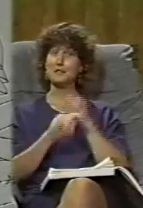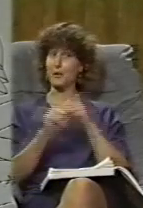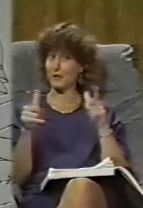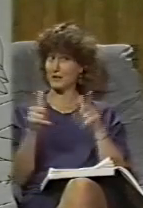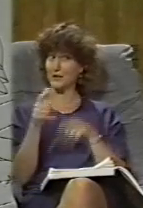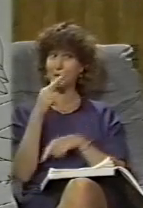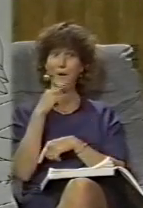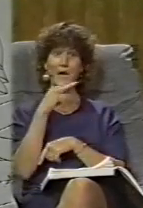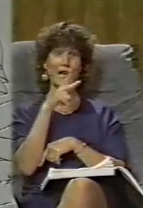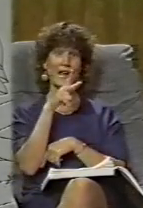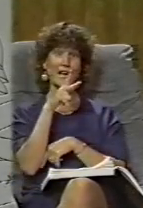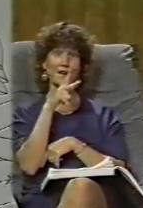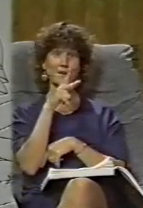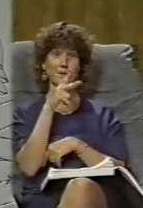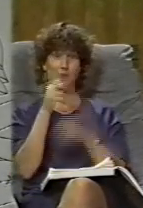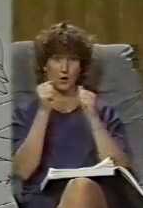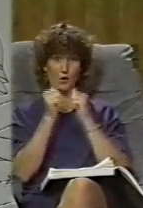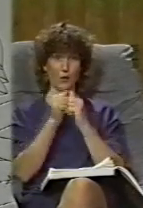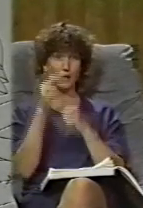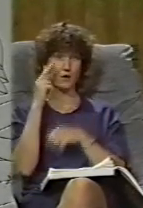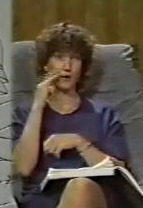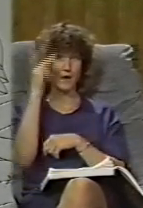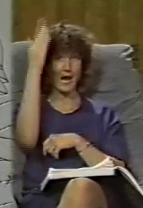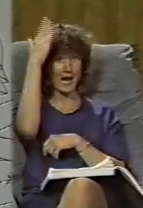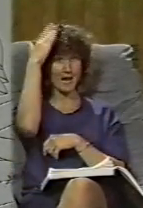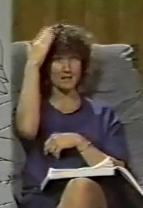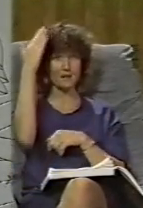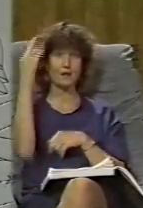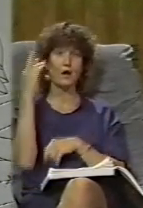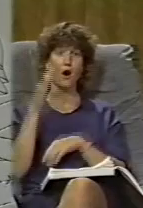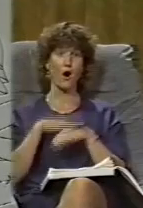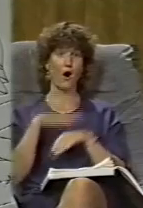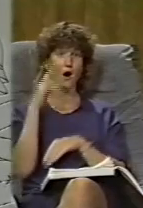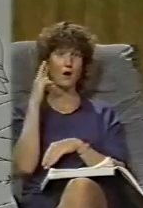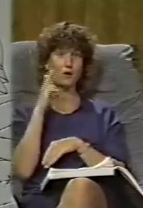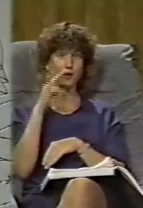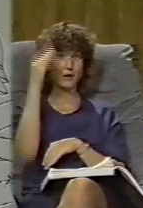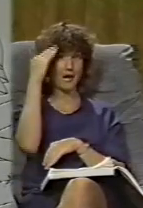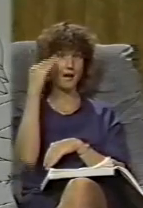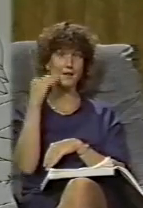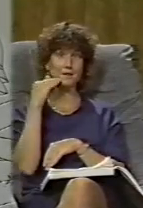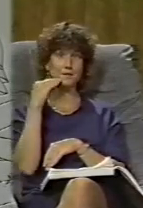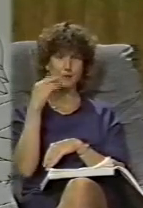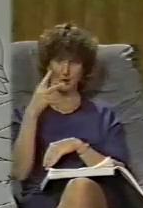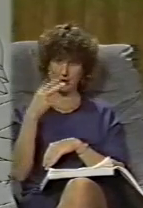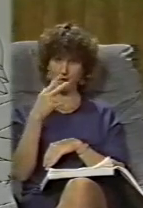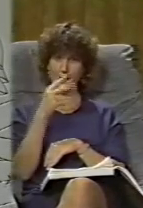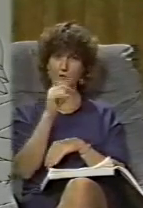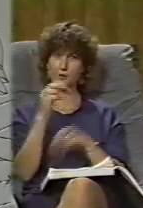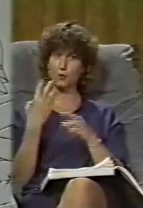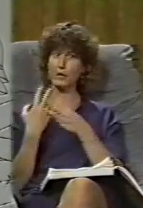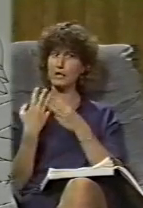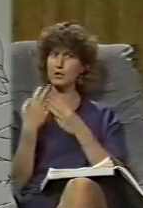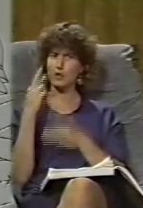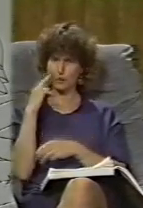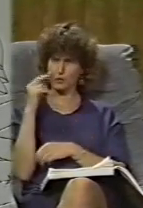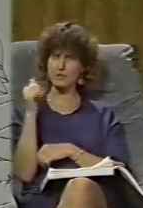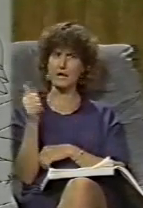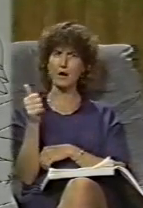So the little red hen, with her hat on her head, cut the wheat